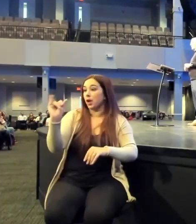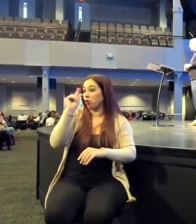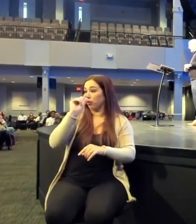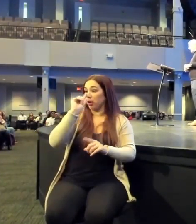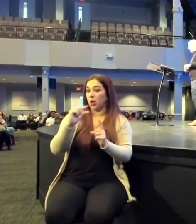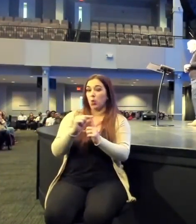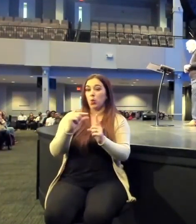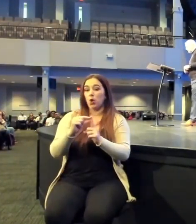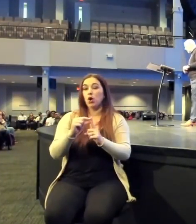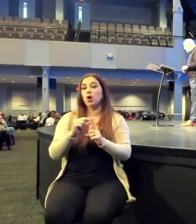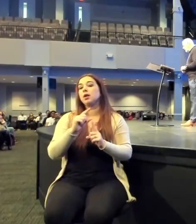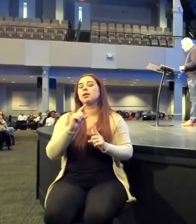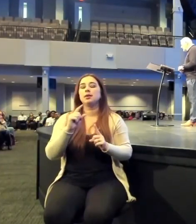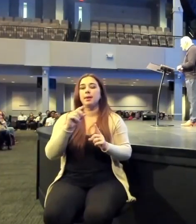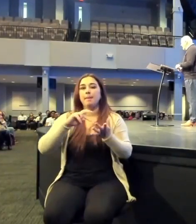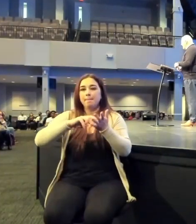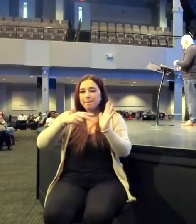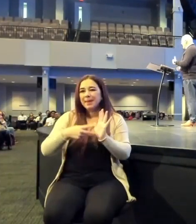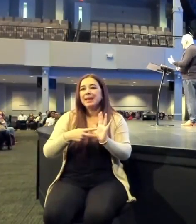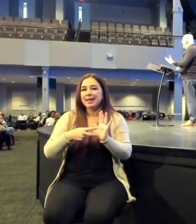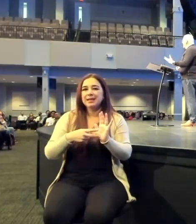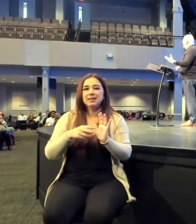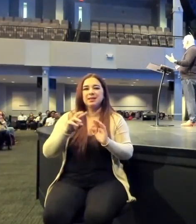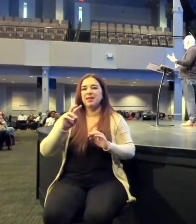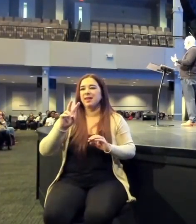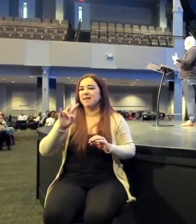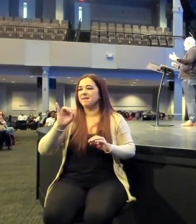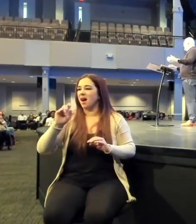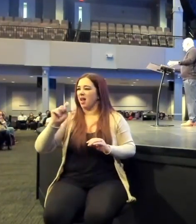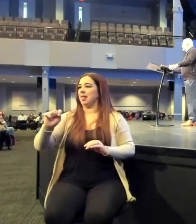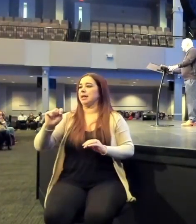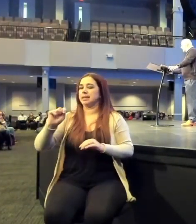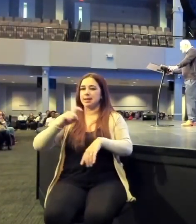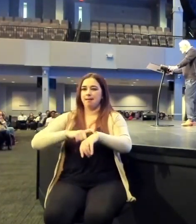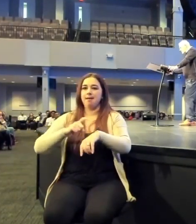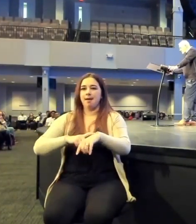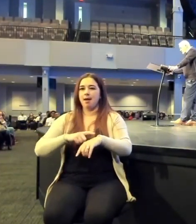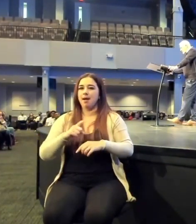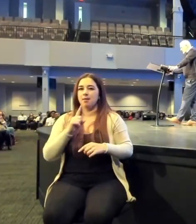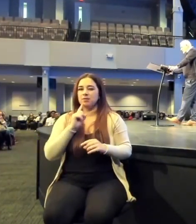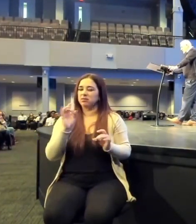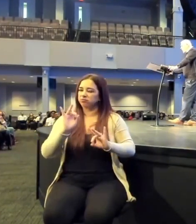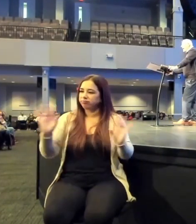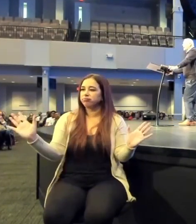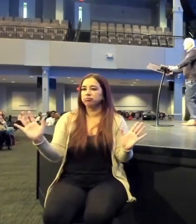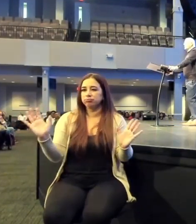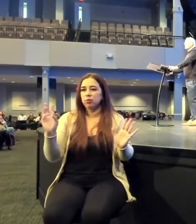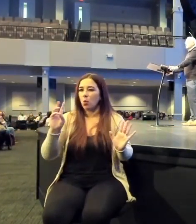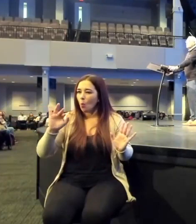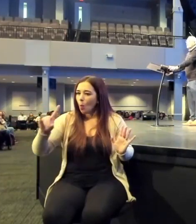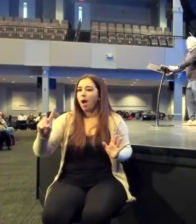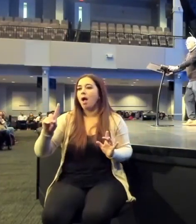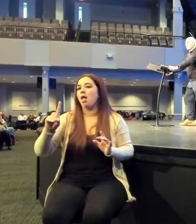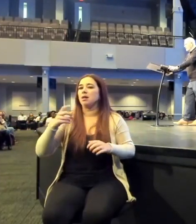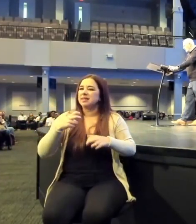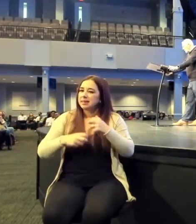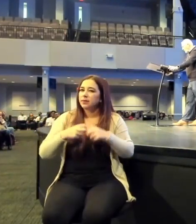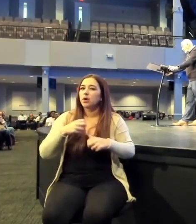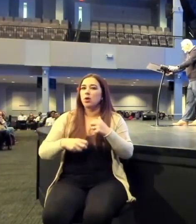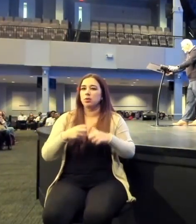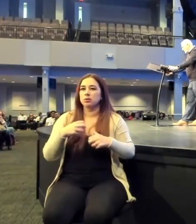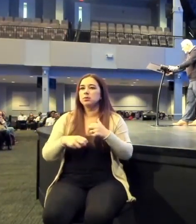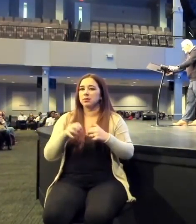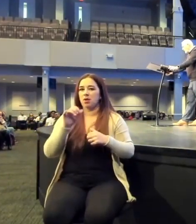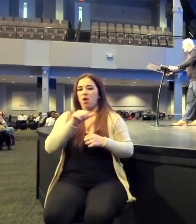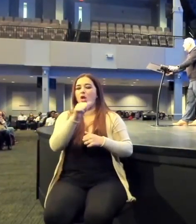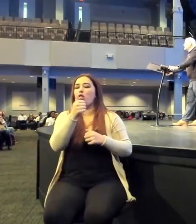word that we find here is a word that means a violent set of times, fierce, wild, difficult, or other